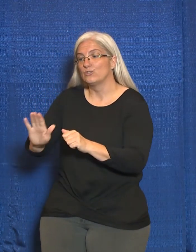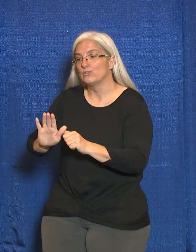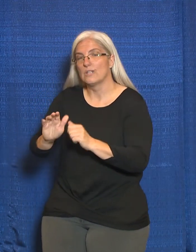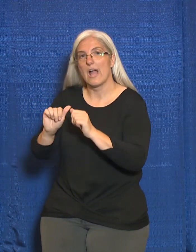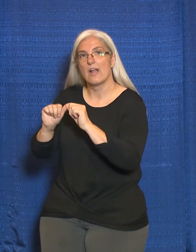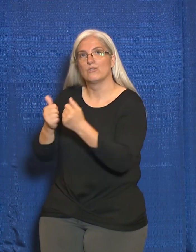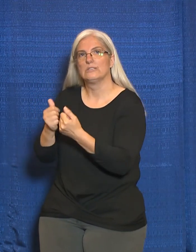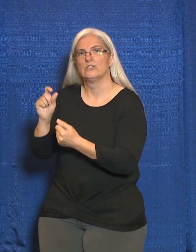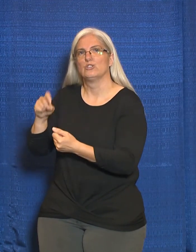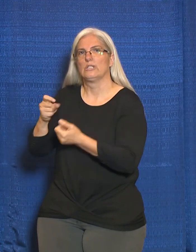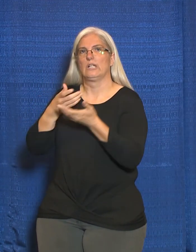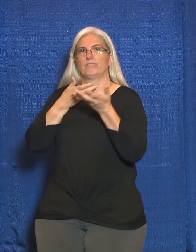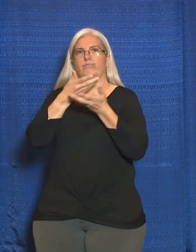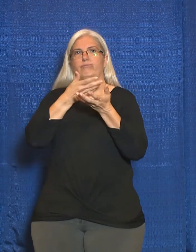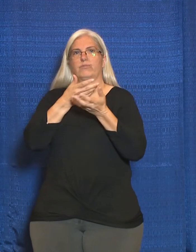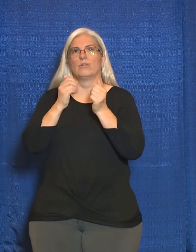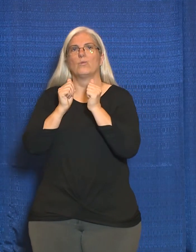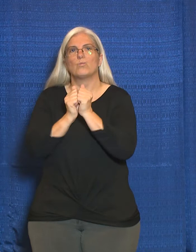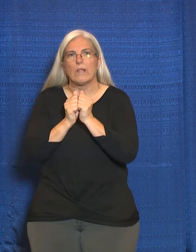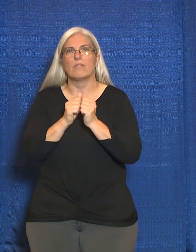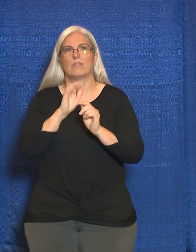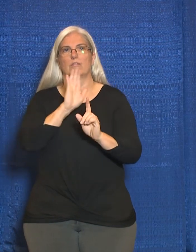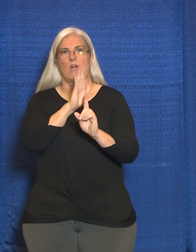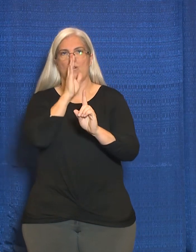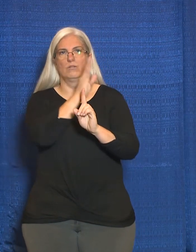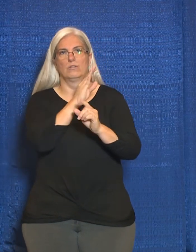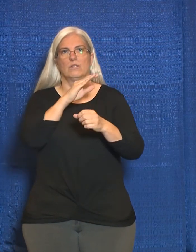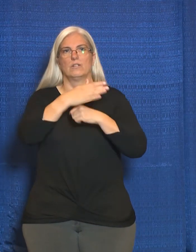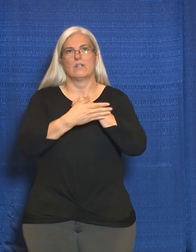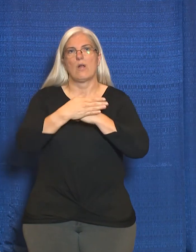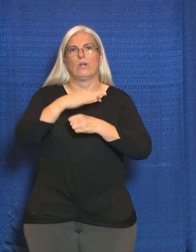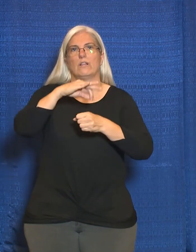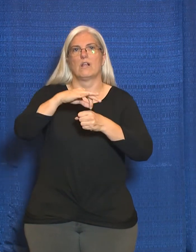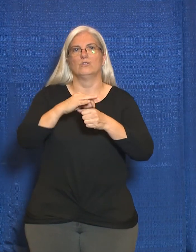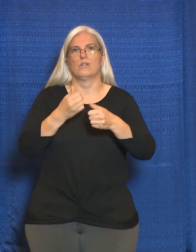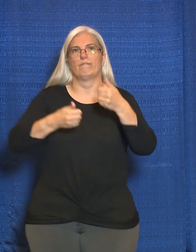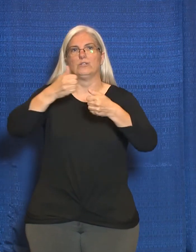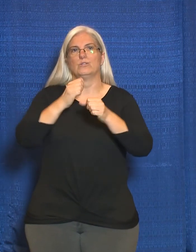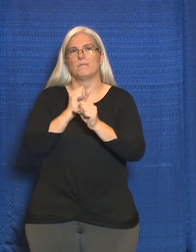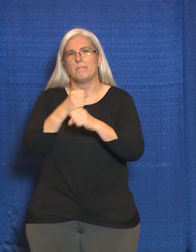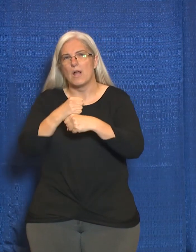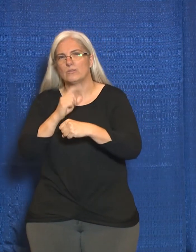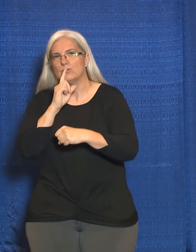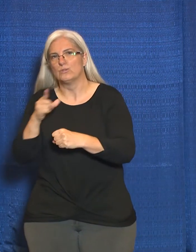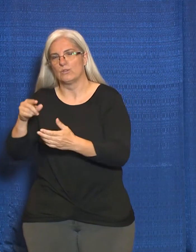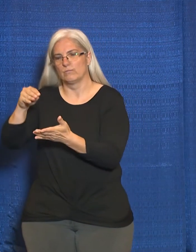elections officials to ensure they complete the process correctly.